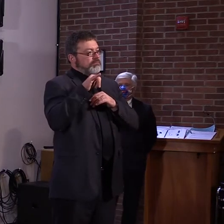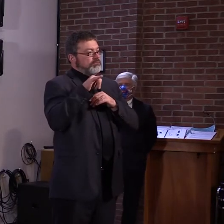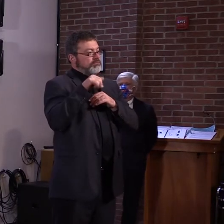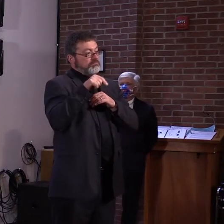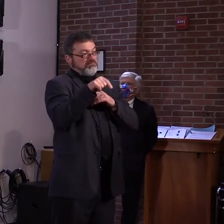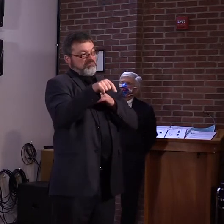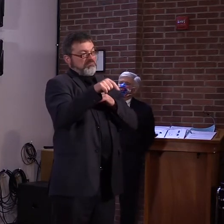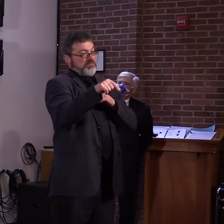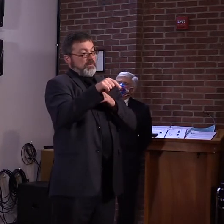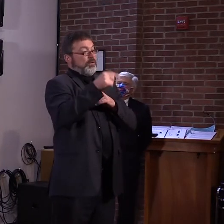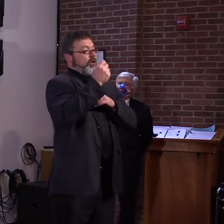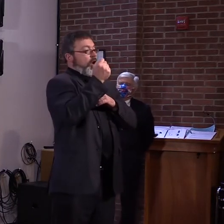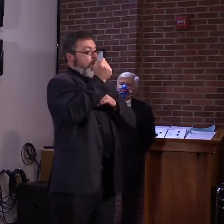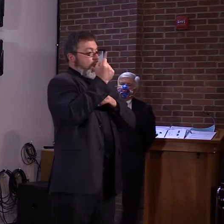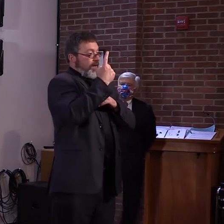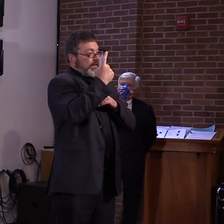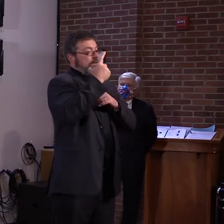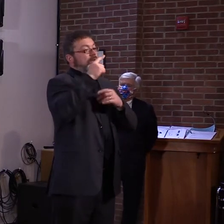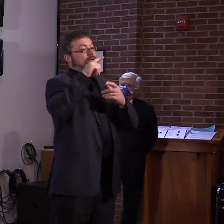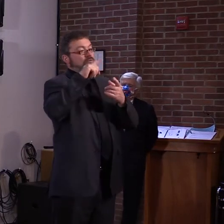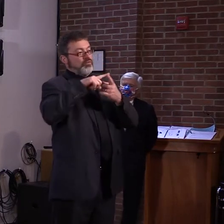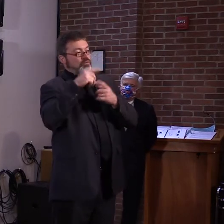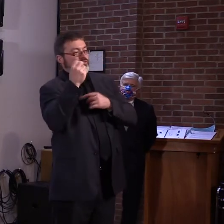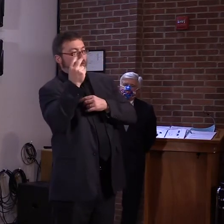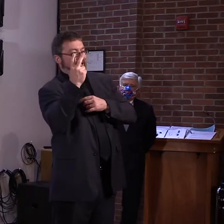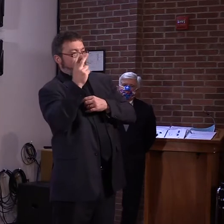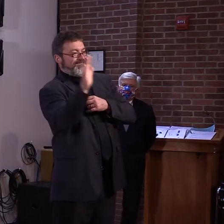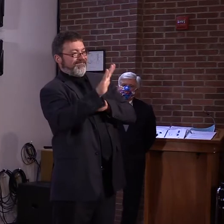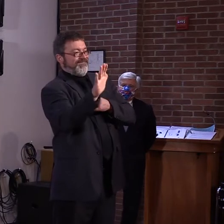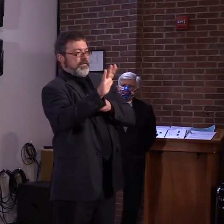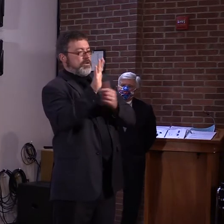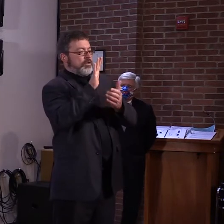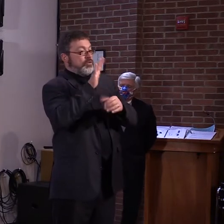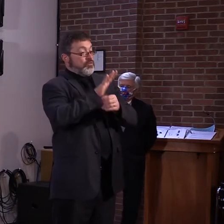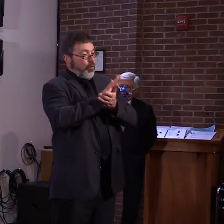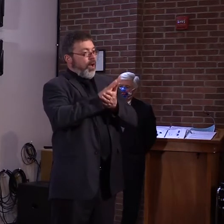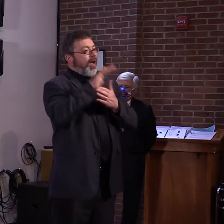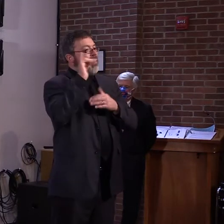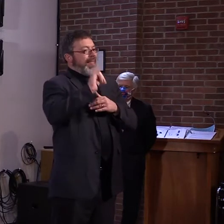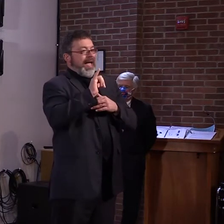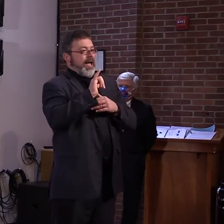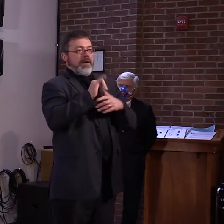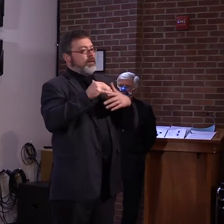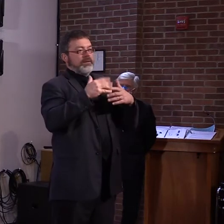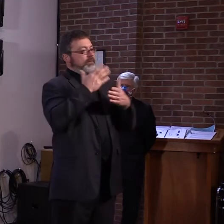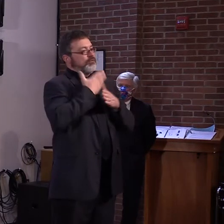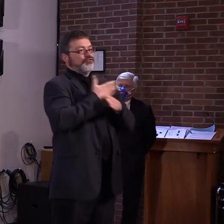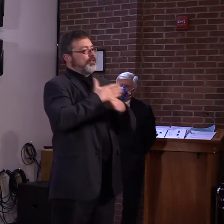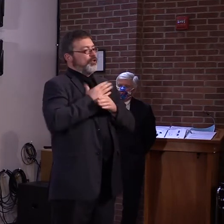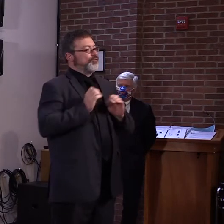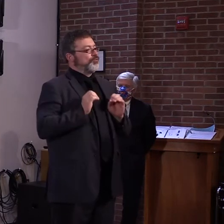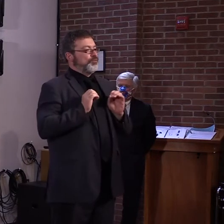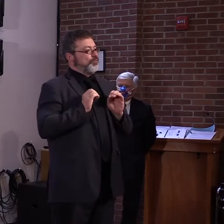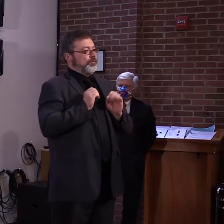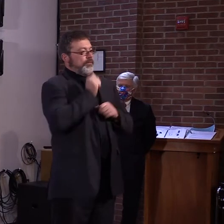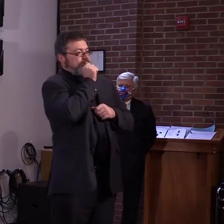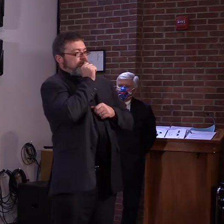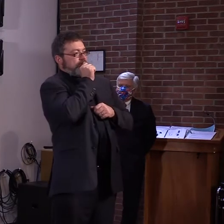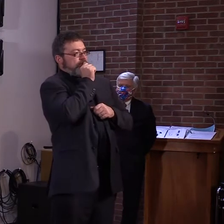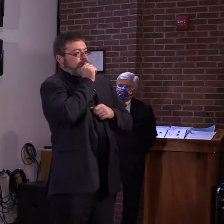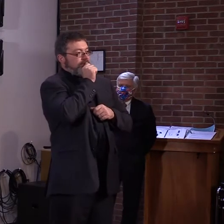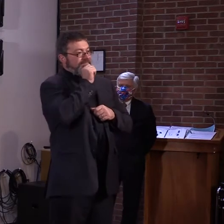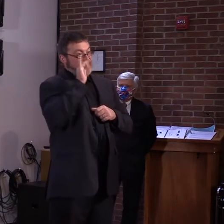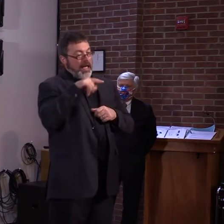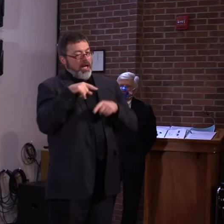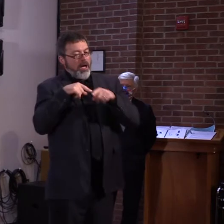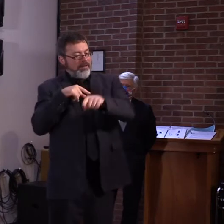that. But he did talk about earlier the Bennington school that tiny and everything like